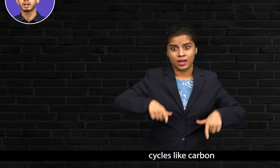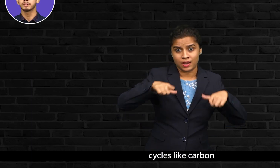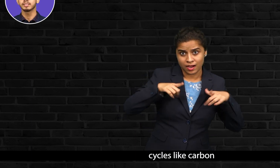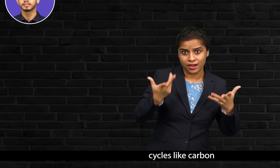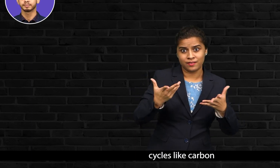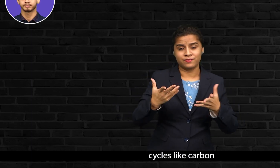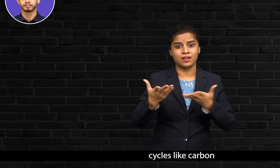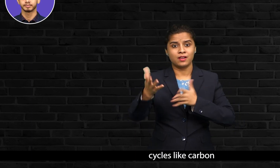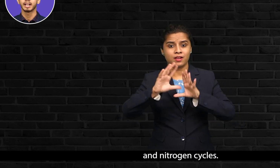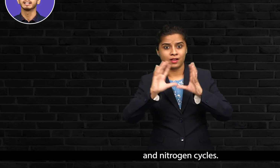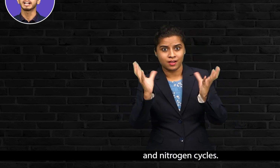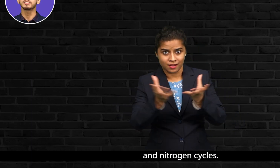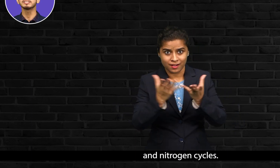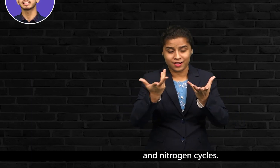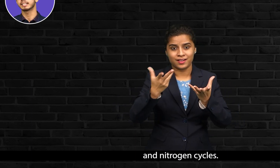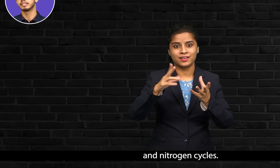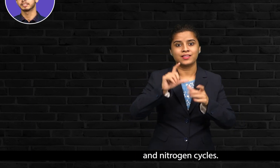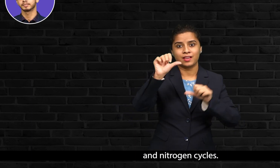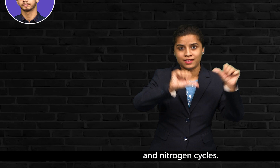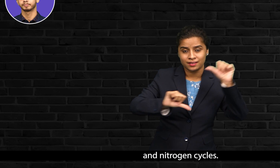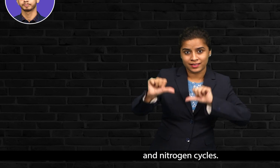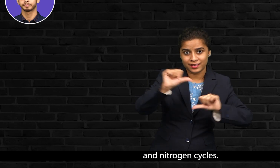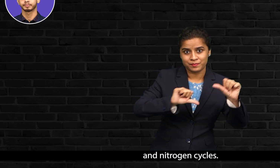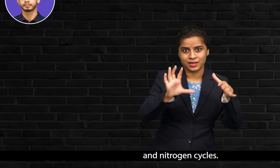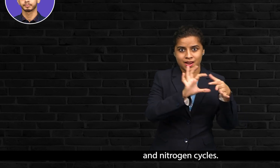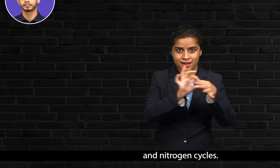like carbon and nitrogen cycles.